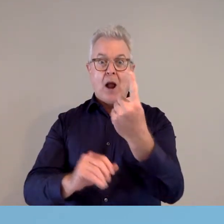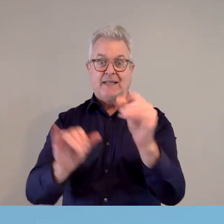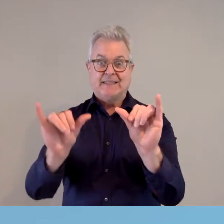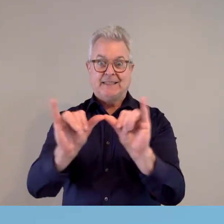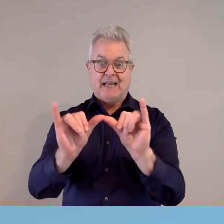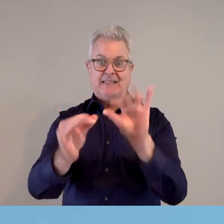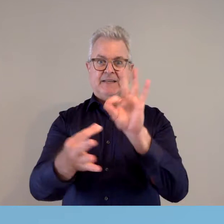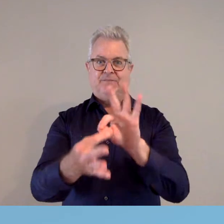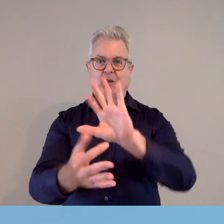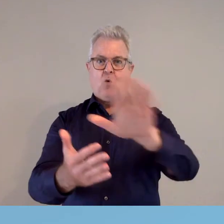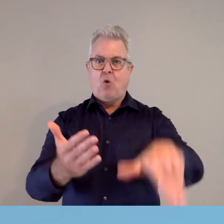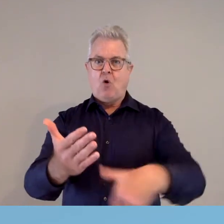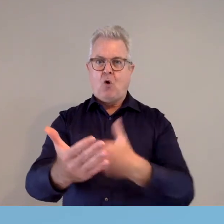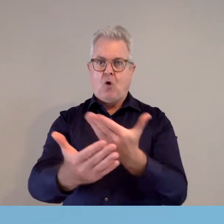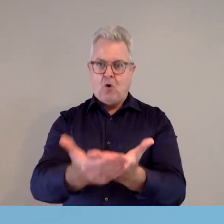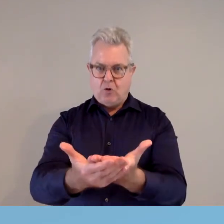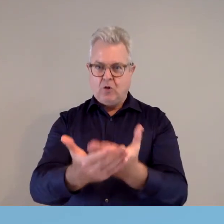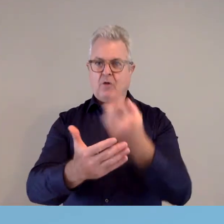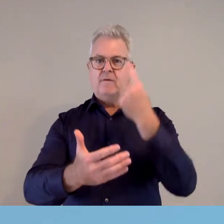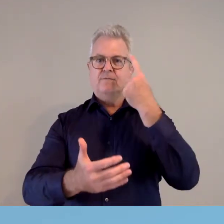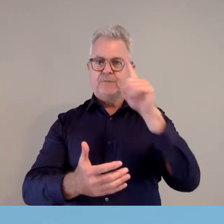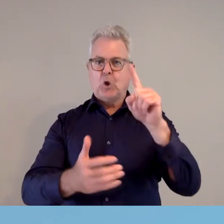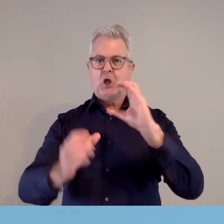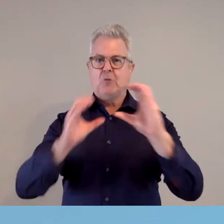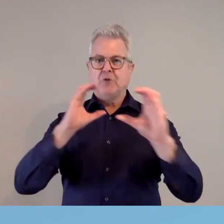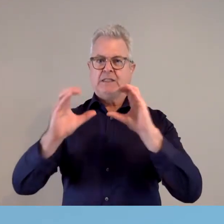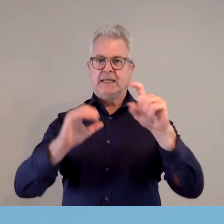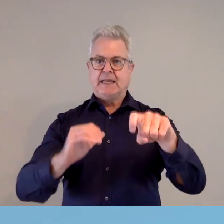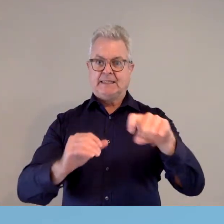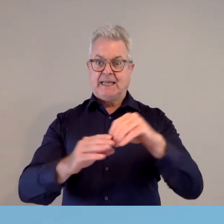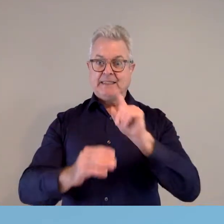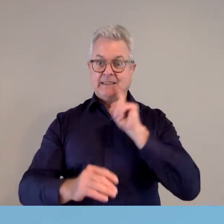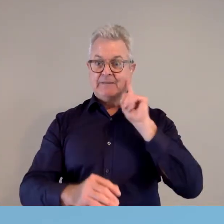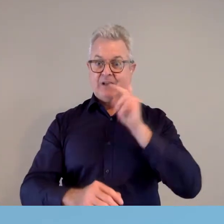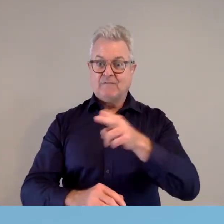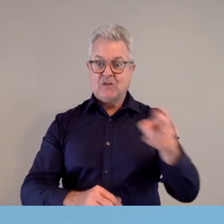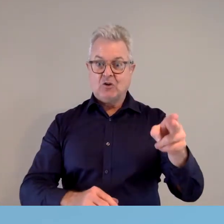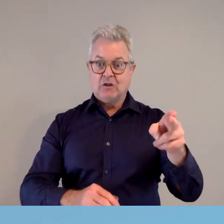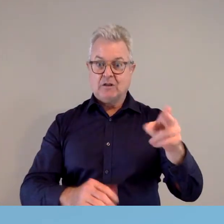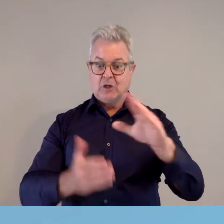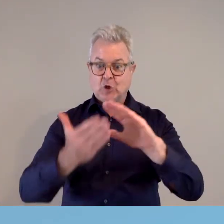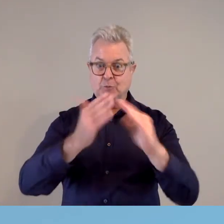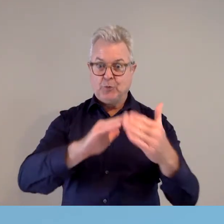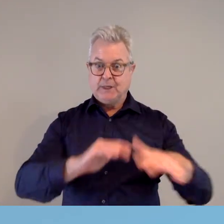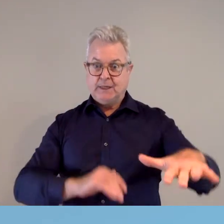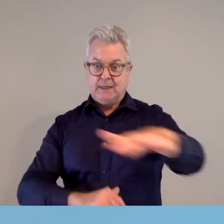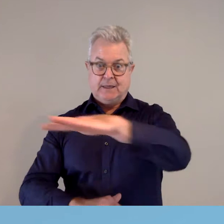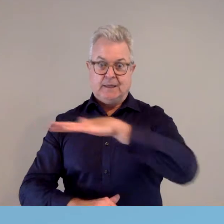fits all in terms of communication needs in the deaf and hard of hearing community.